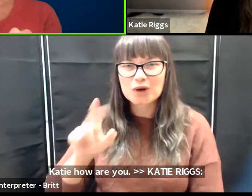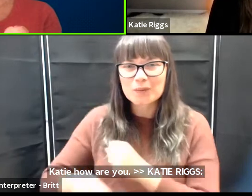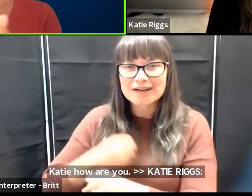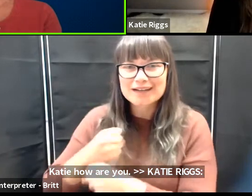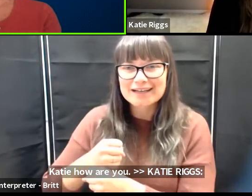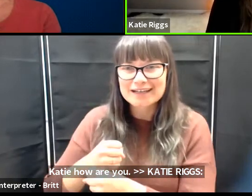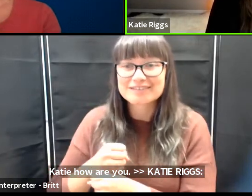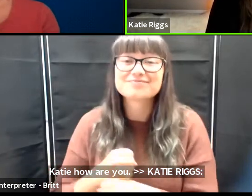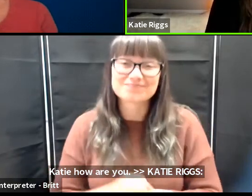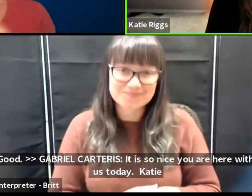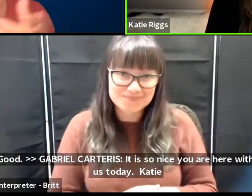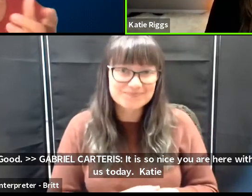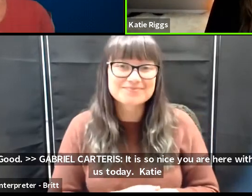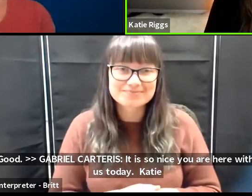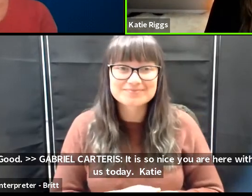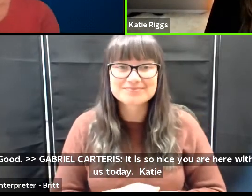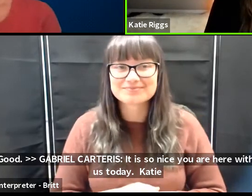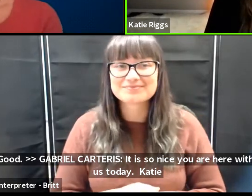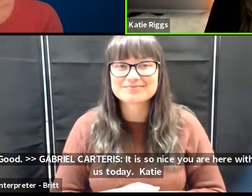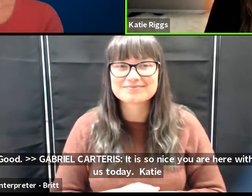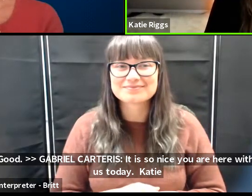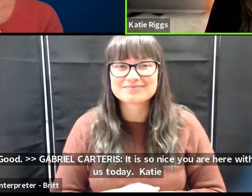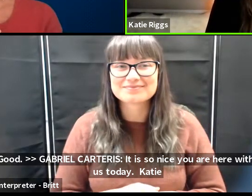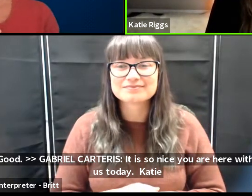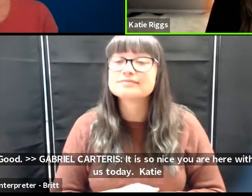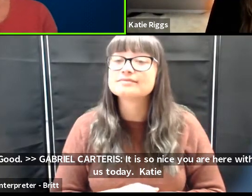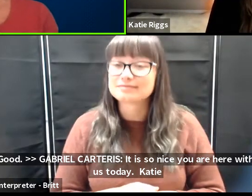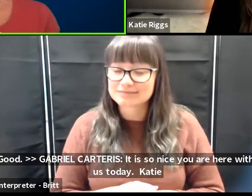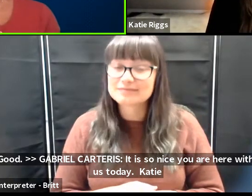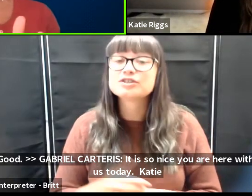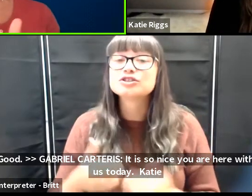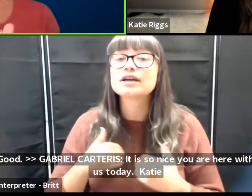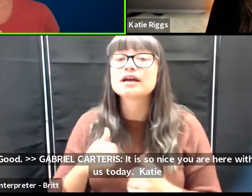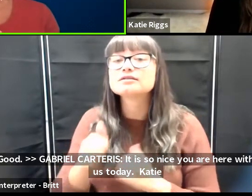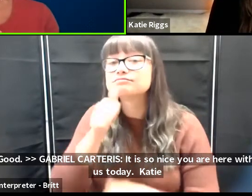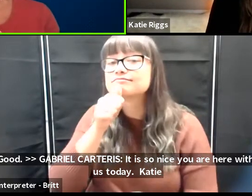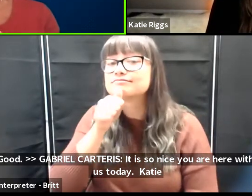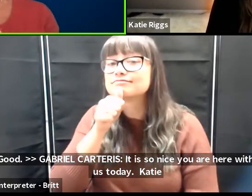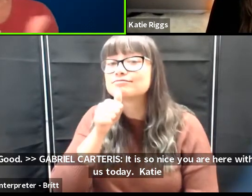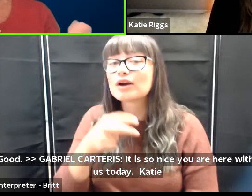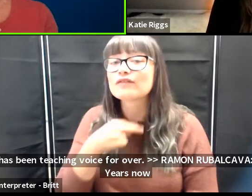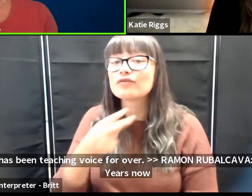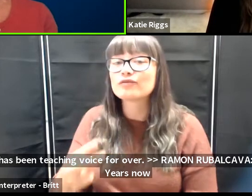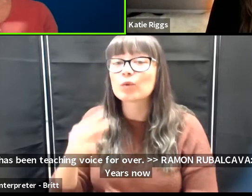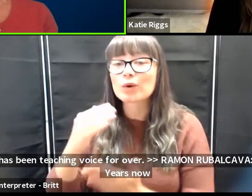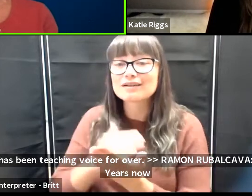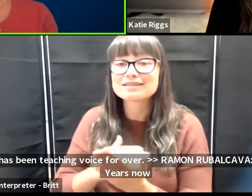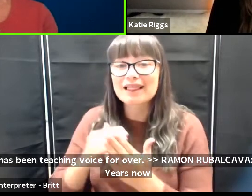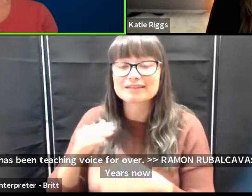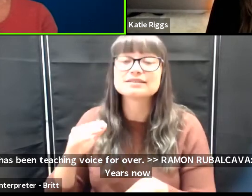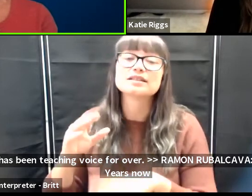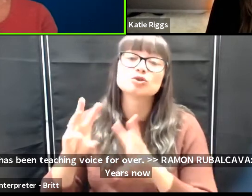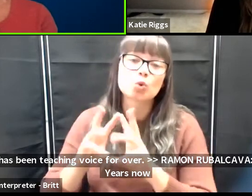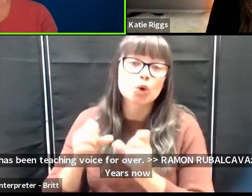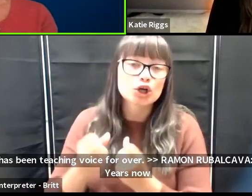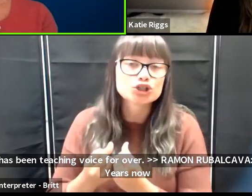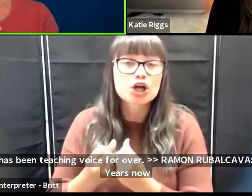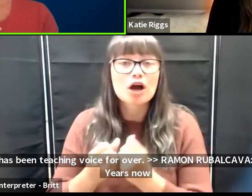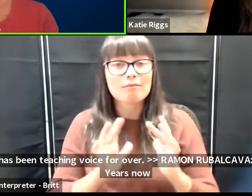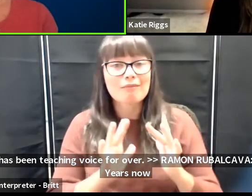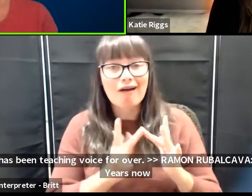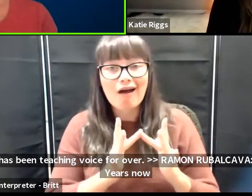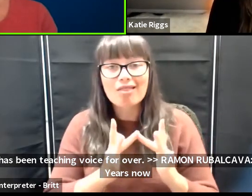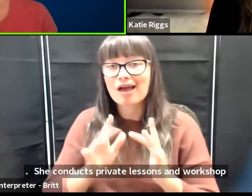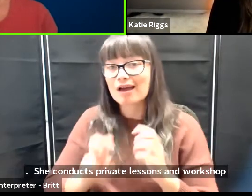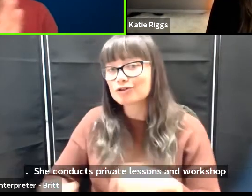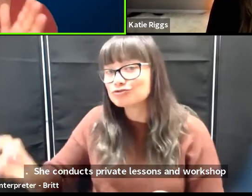right, Katie? Mm-hmm. Yeah. A lifetime. She conducts private voice lessons, lectures, and workshops all around the world via online and travel. Some